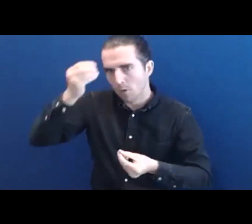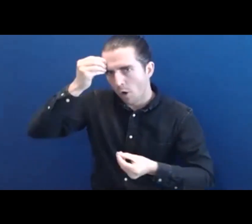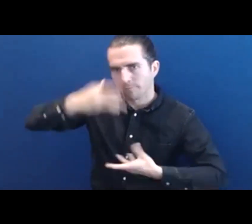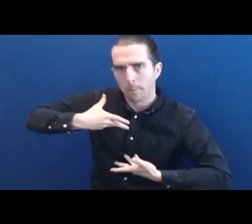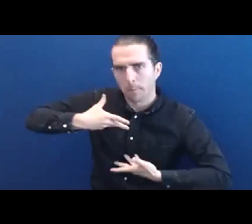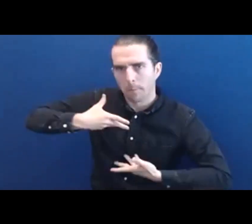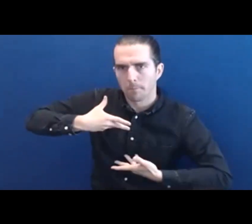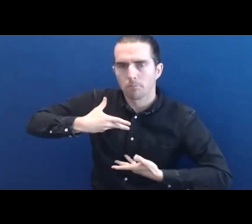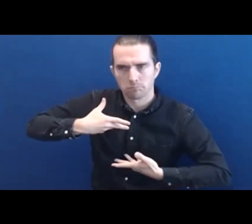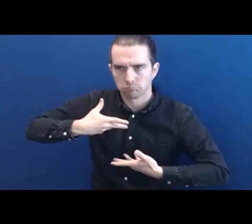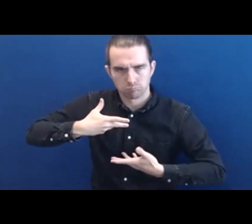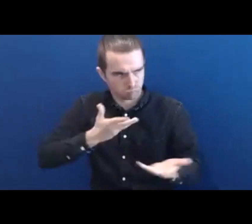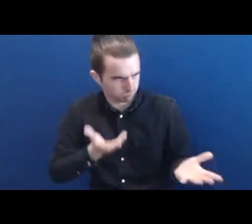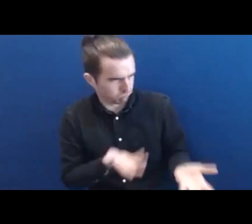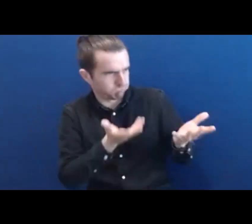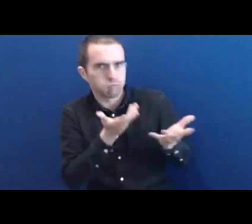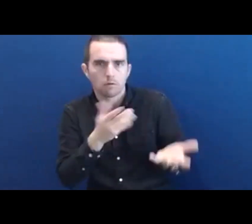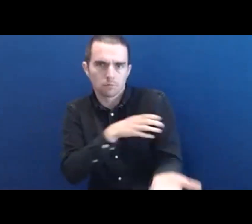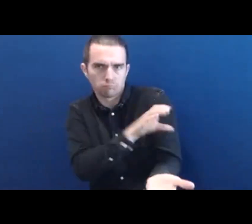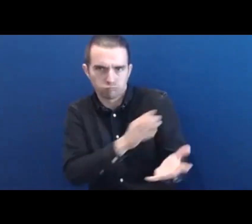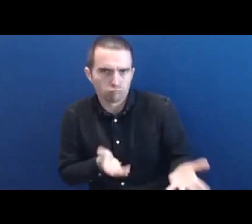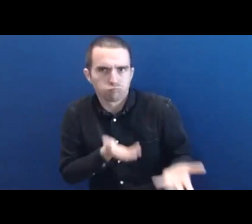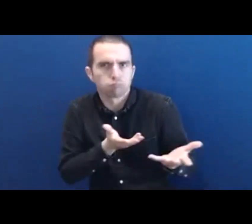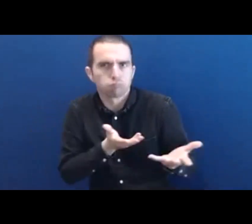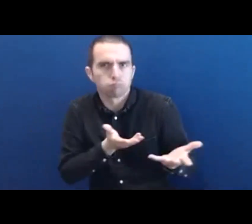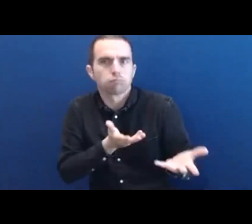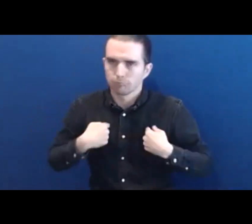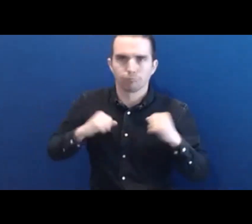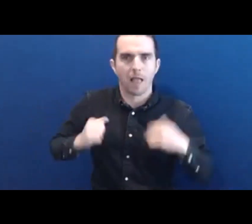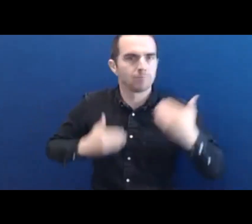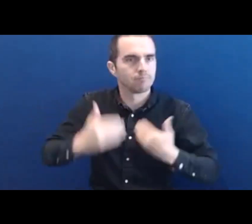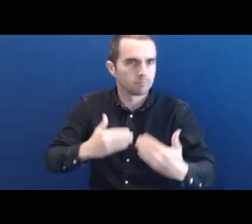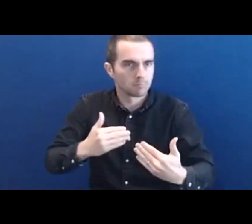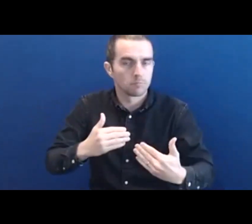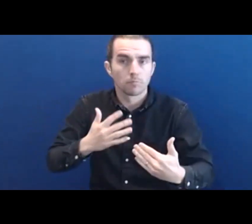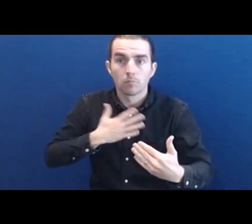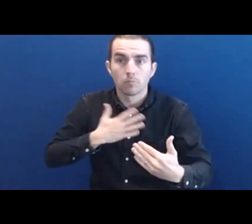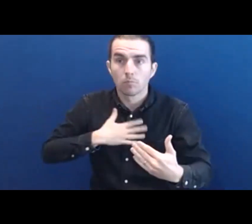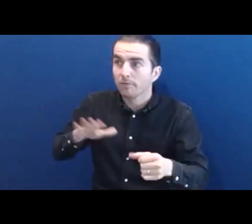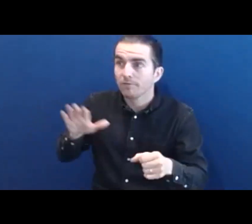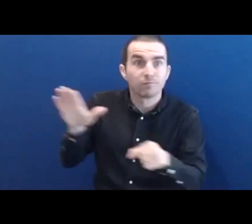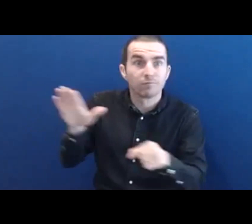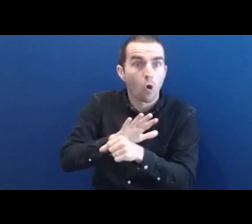civil society in advocating to governments. And that's something that we